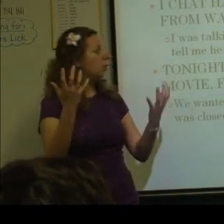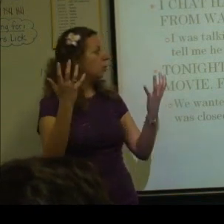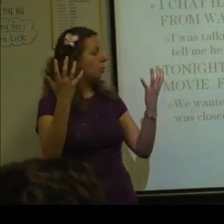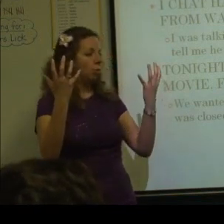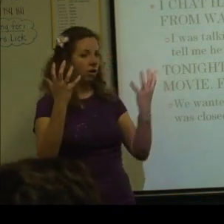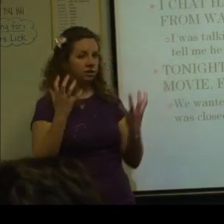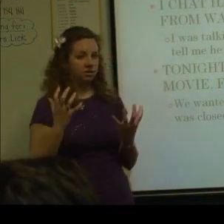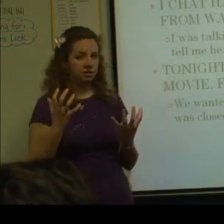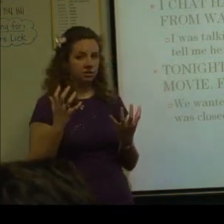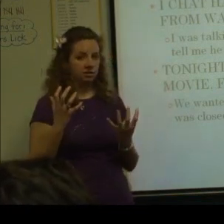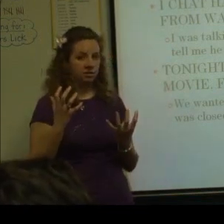want,